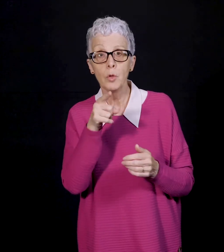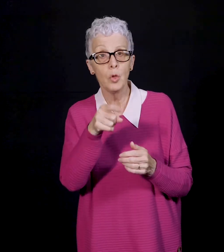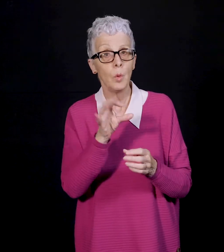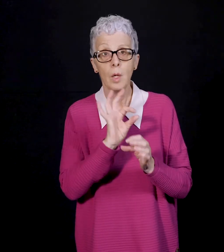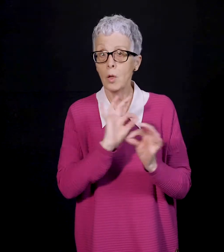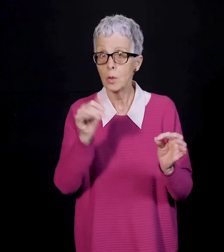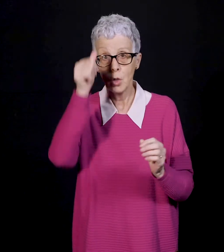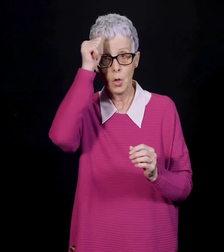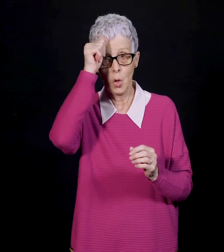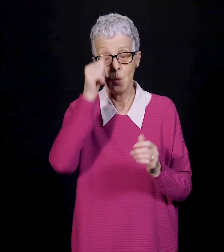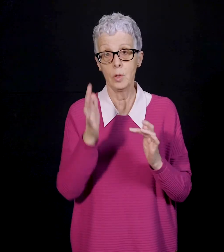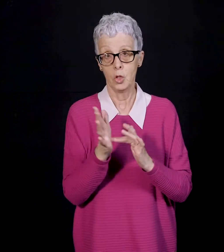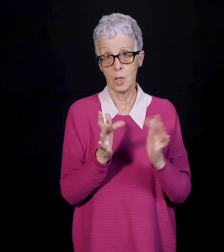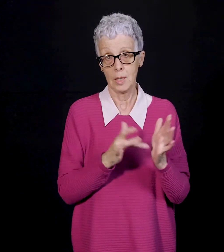Jesus yet,